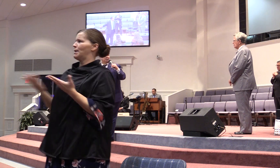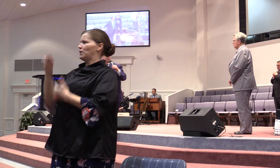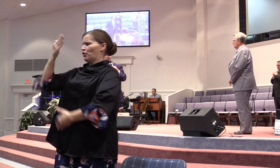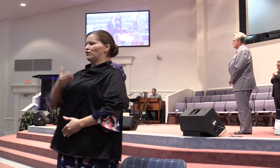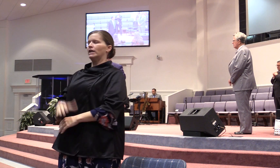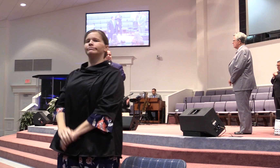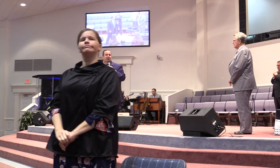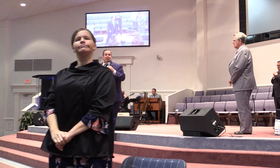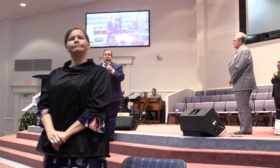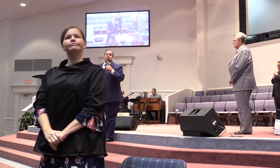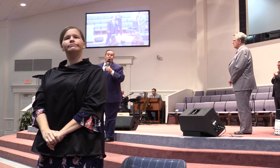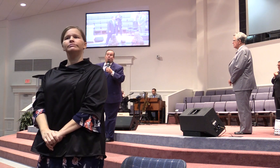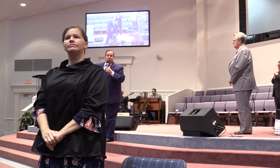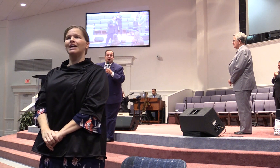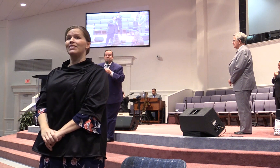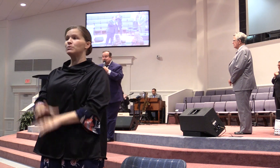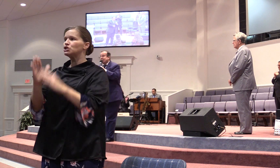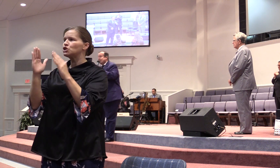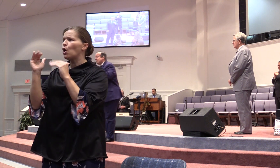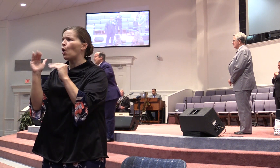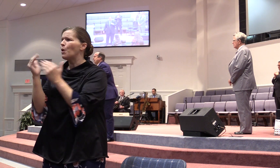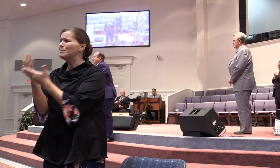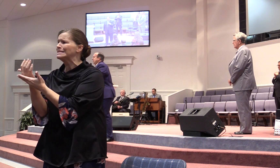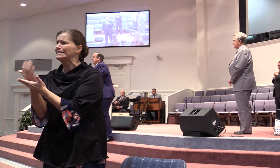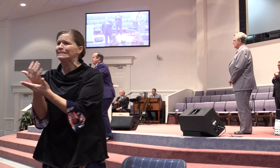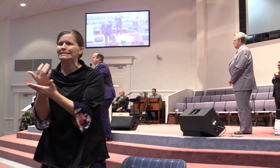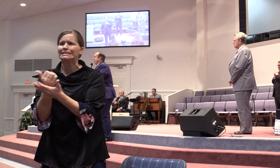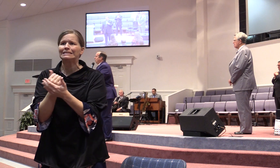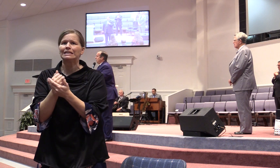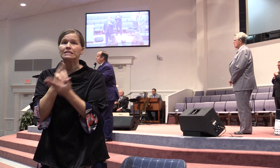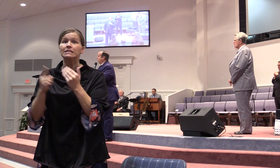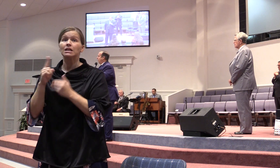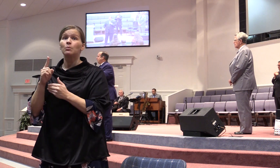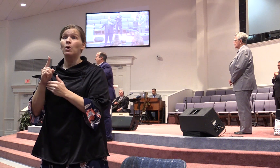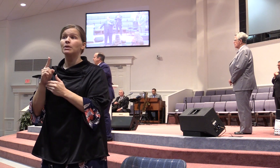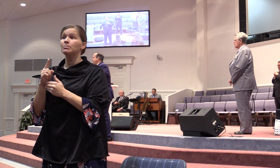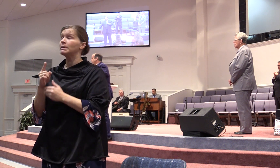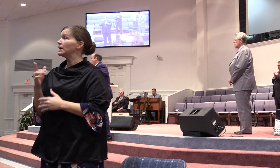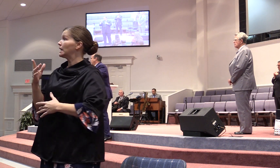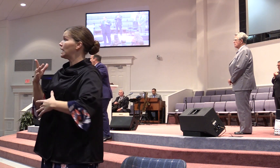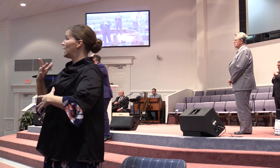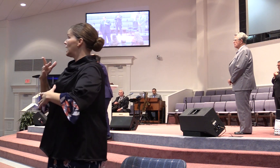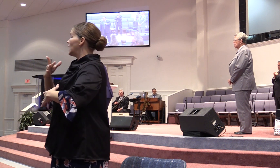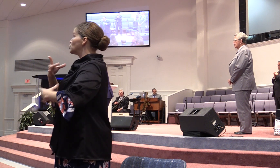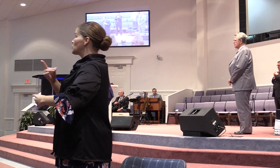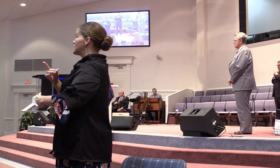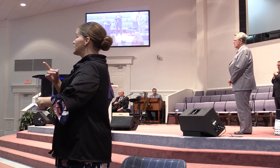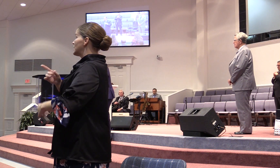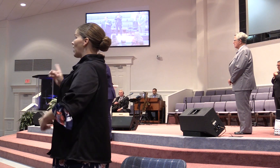front. And then we just hope, plead, somebody will be more interested in them than in Golden